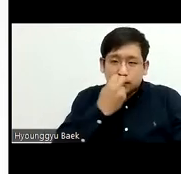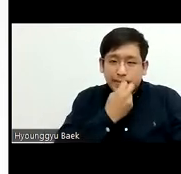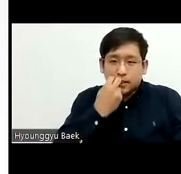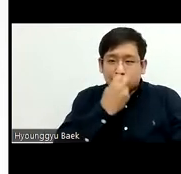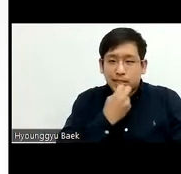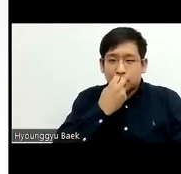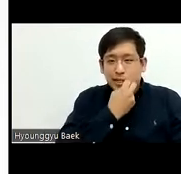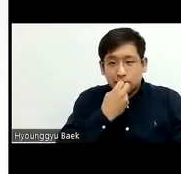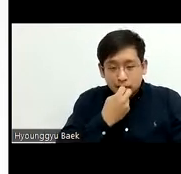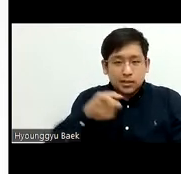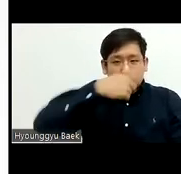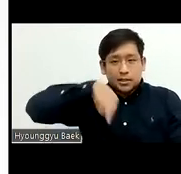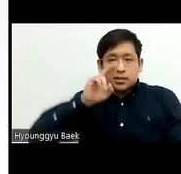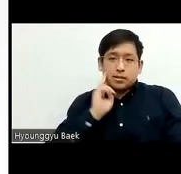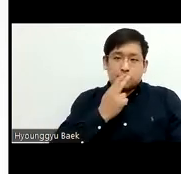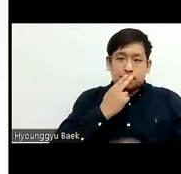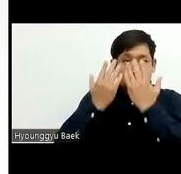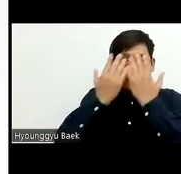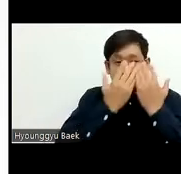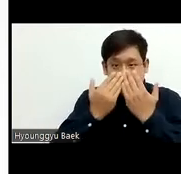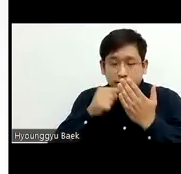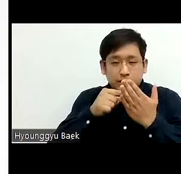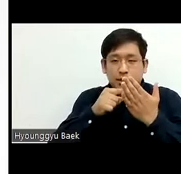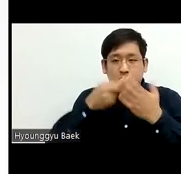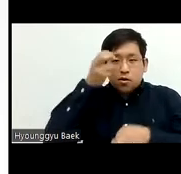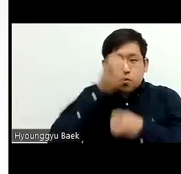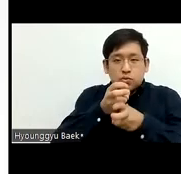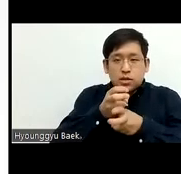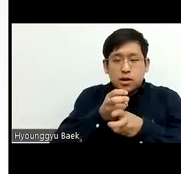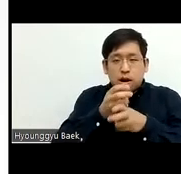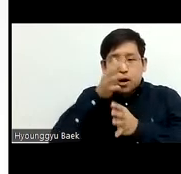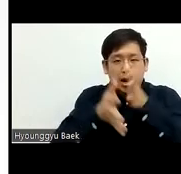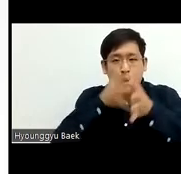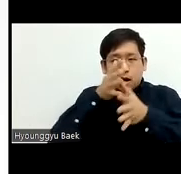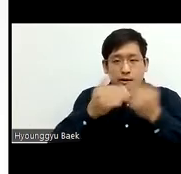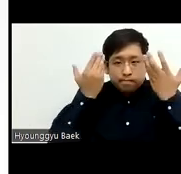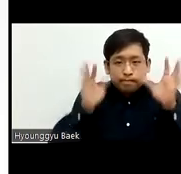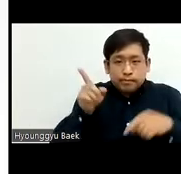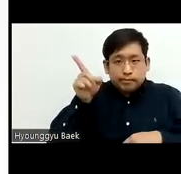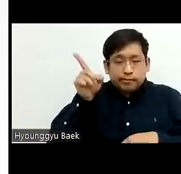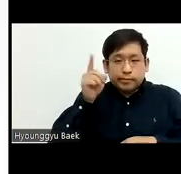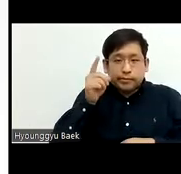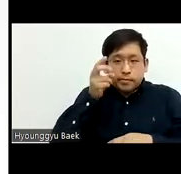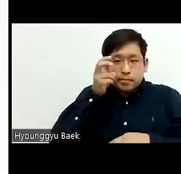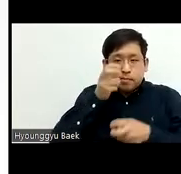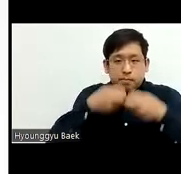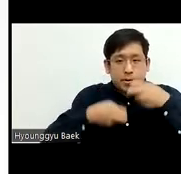the hearing teachers are not proficient in sign language. So for a deaf person, when he or she attends a school, it's very hard